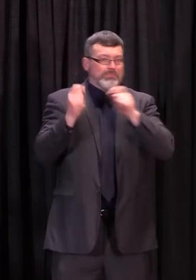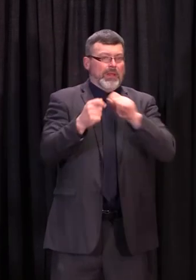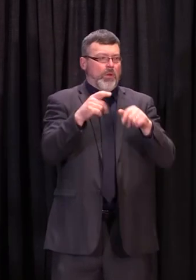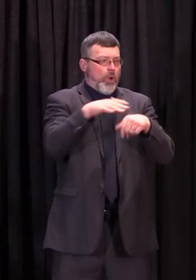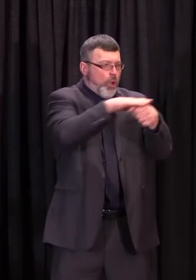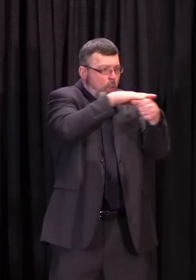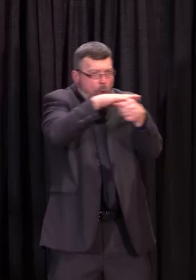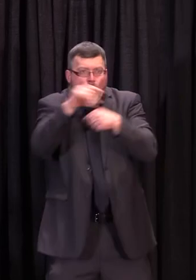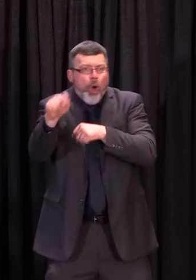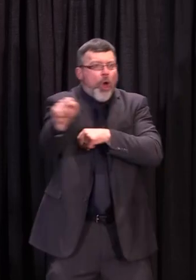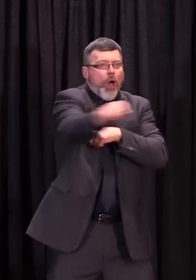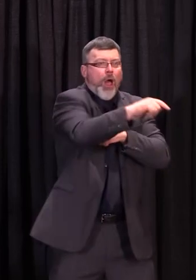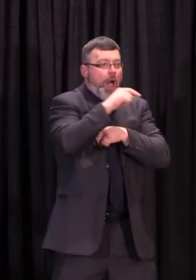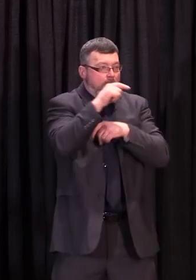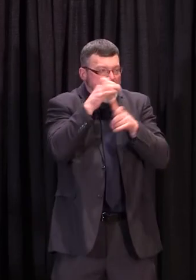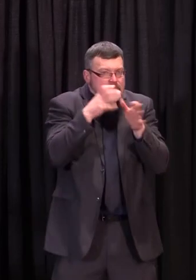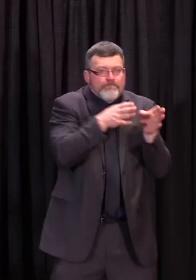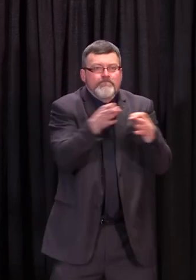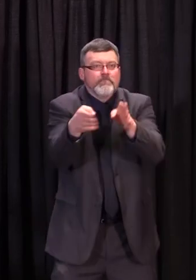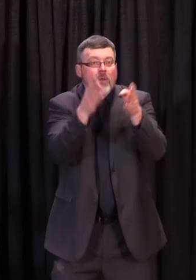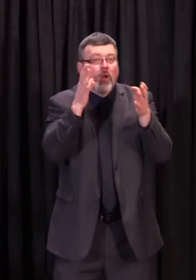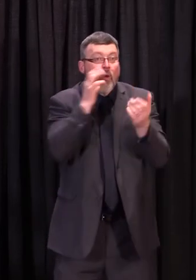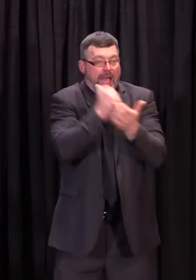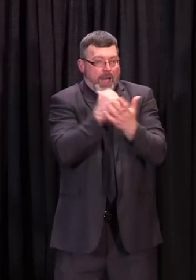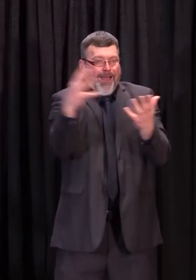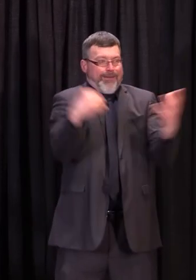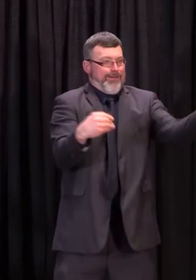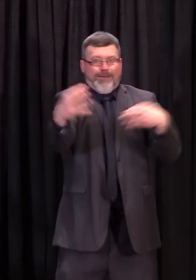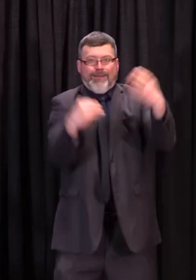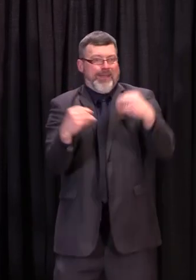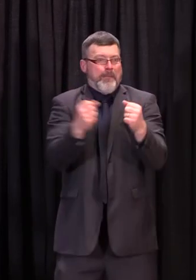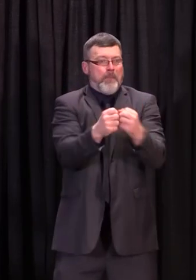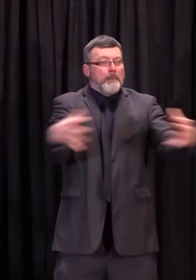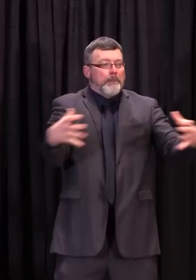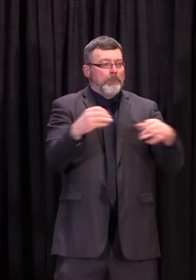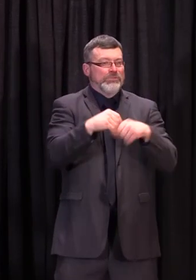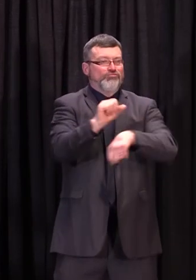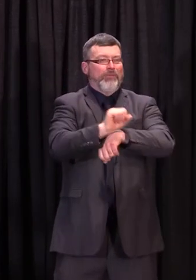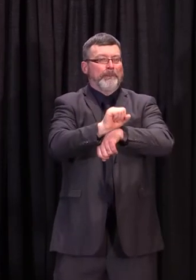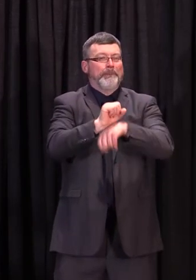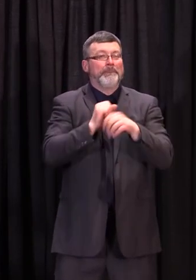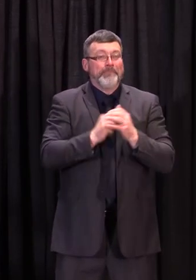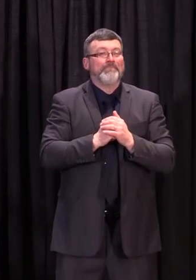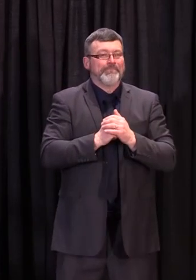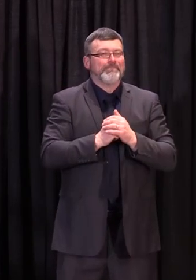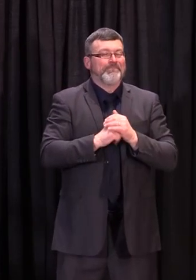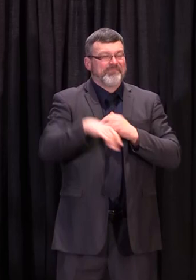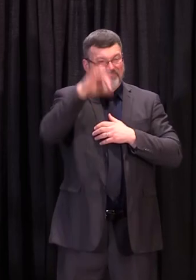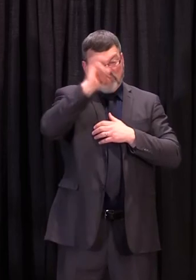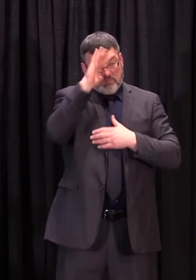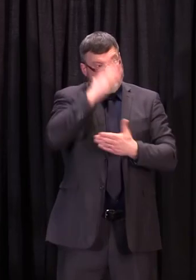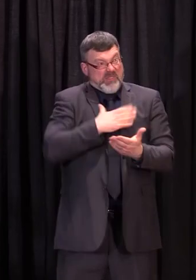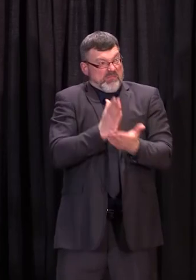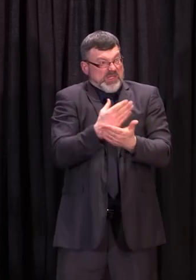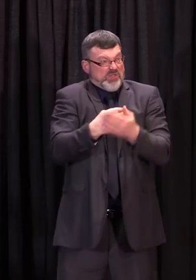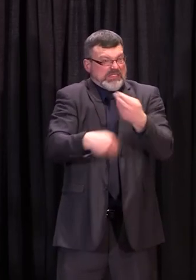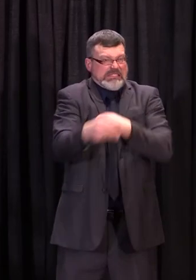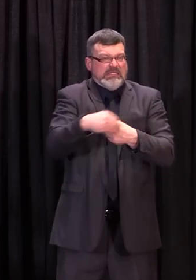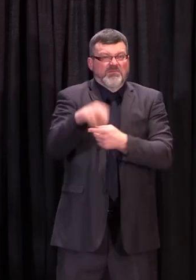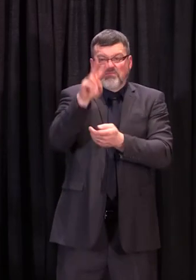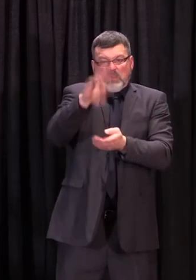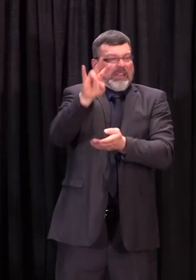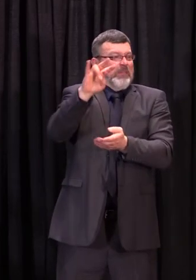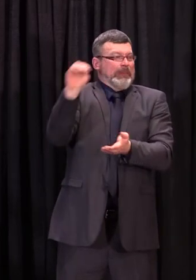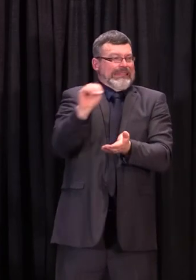more Vermonters into available jobs. That's why my budget invests $2.7 million to pilot